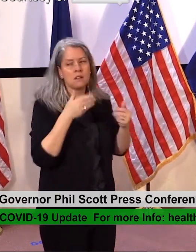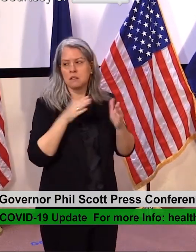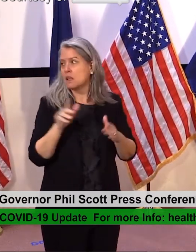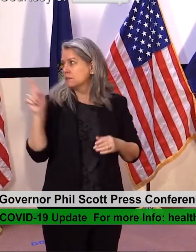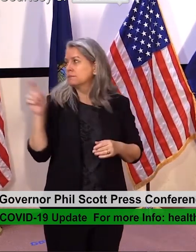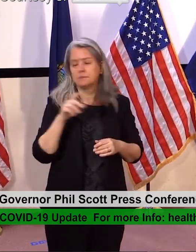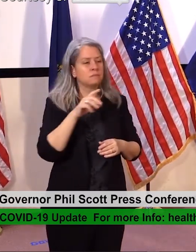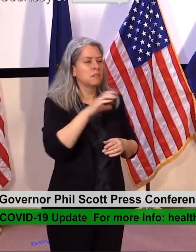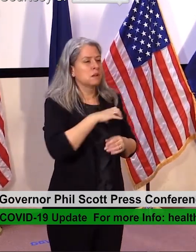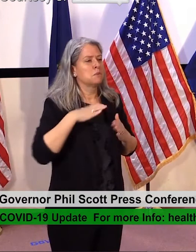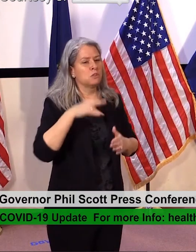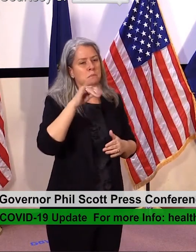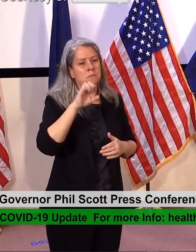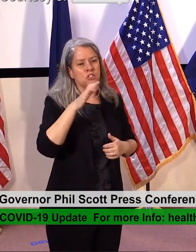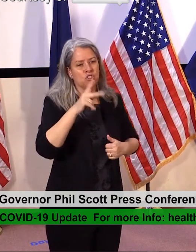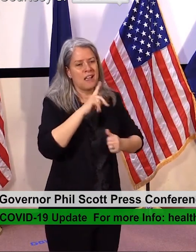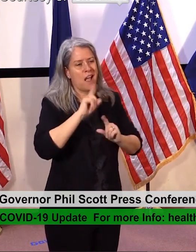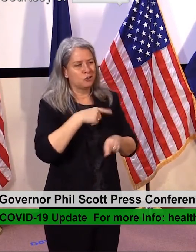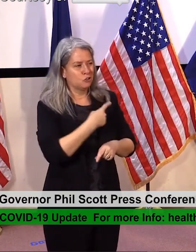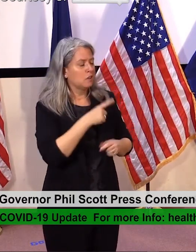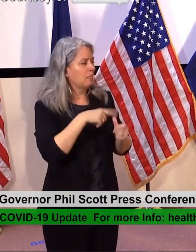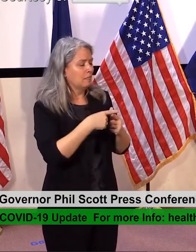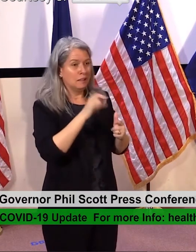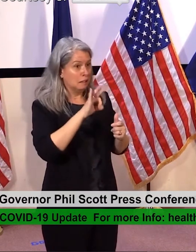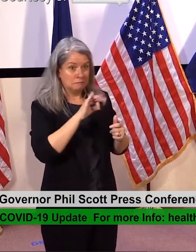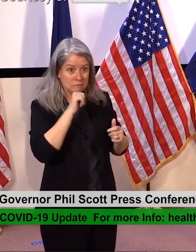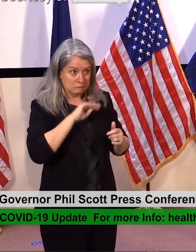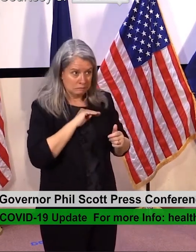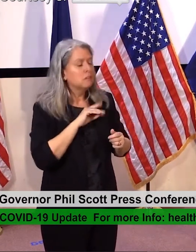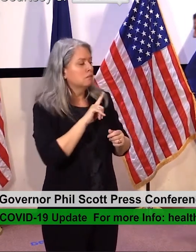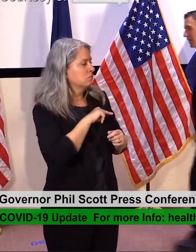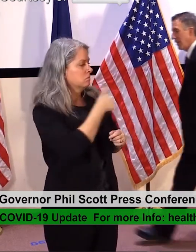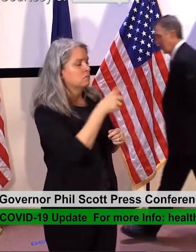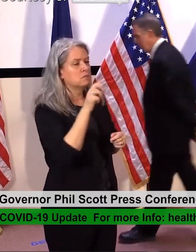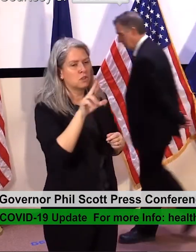Commissioner Pichek answer some part of that, and then if we have to, we'll go to Dr. Levine.